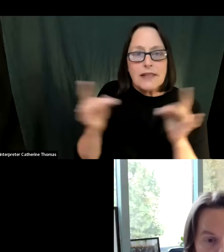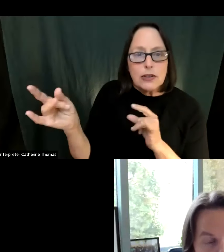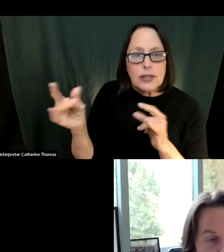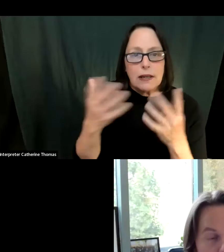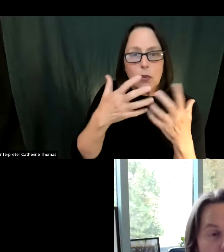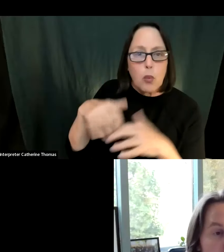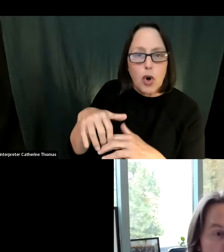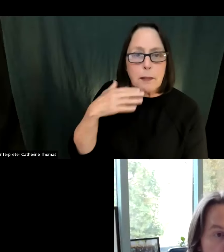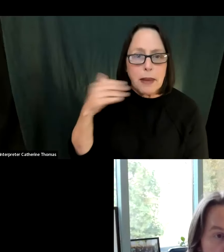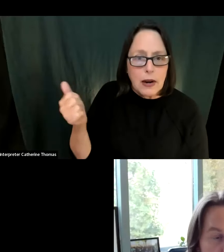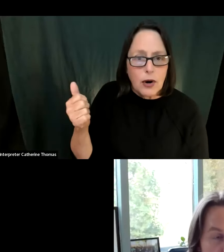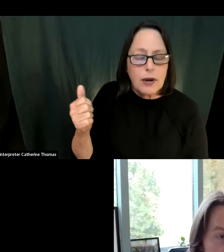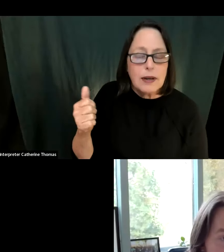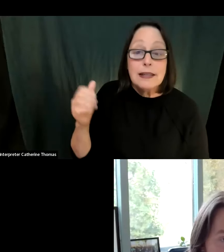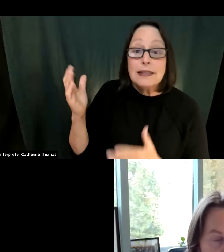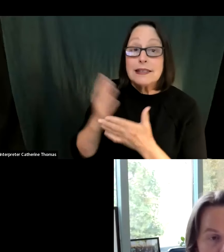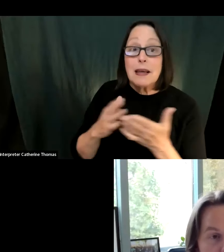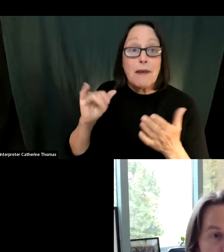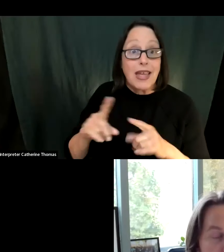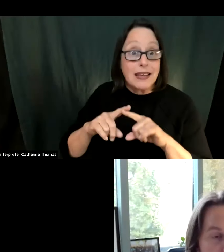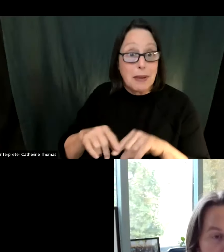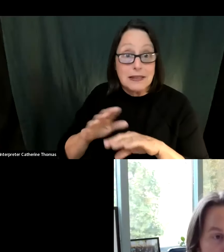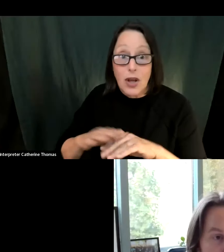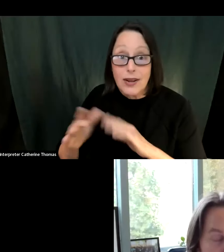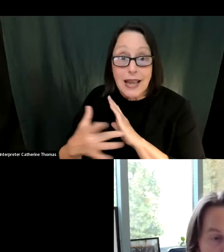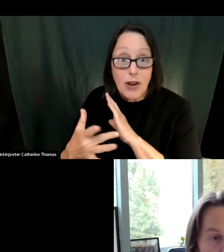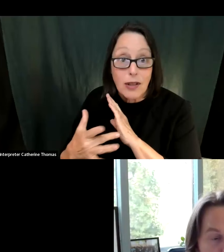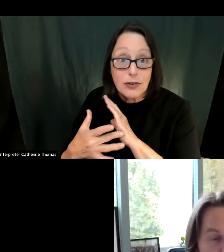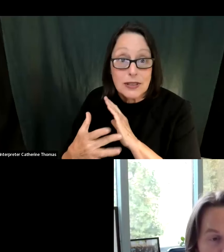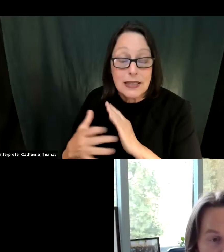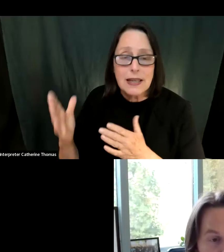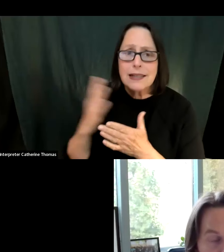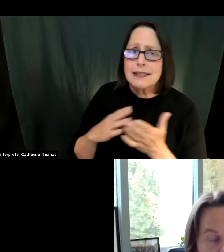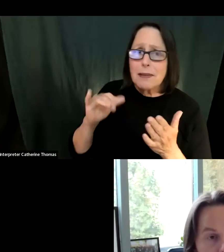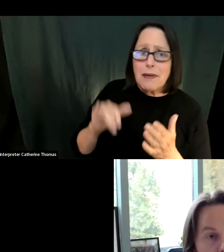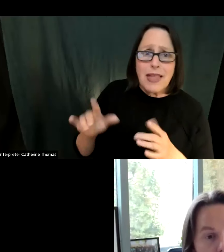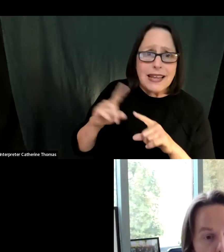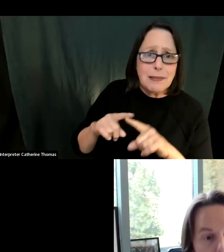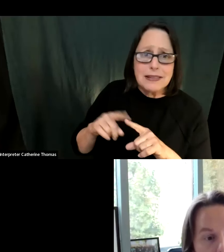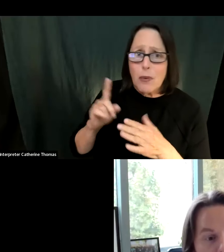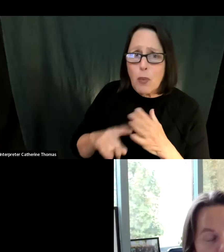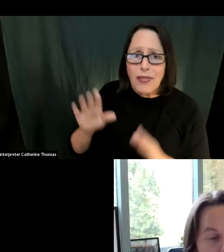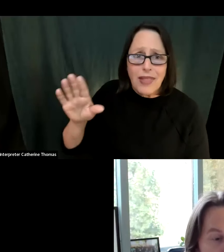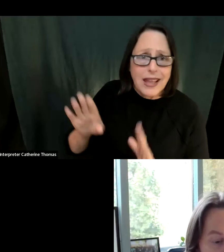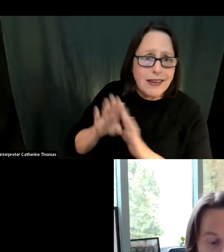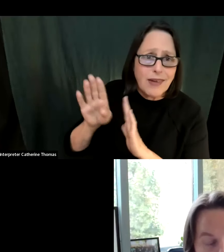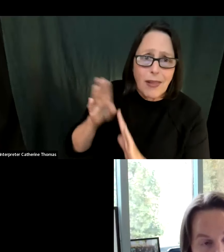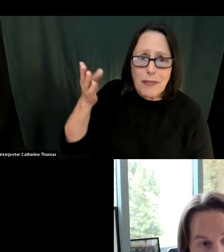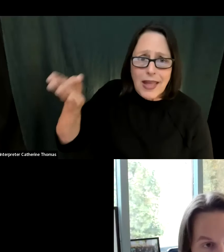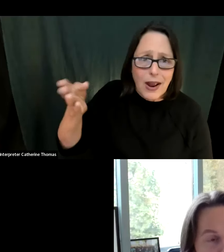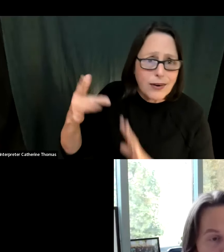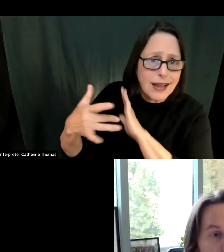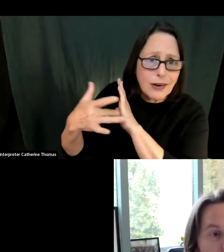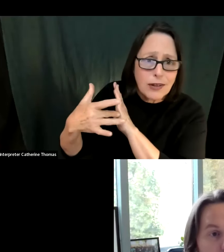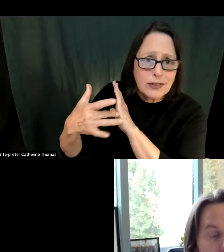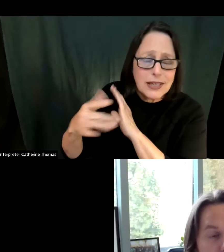some of that will be dependent on technology pieces and some of the things that are being worked on there. And you know,